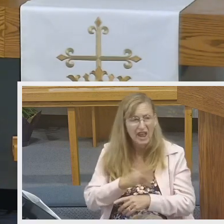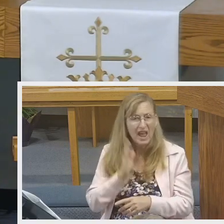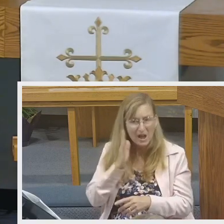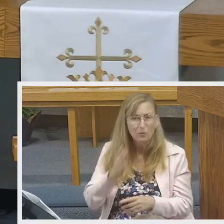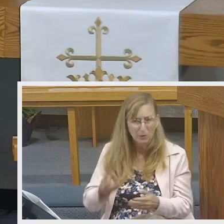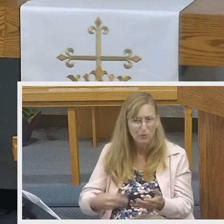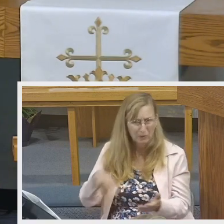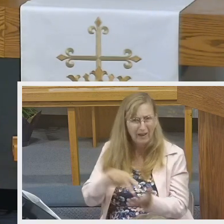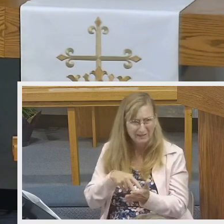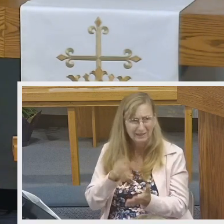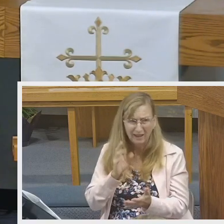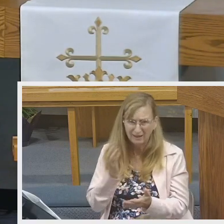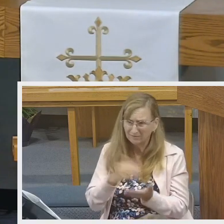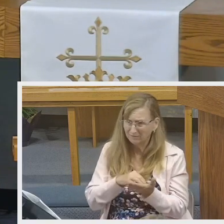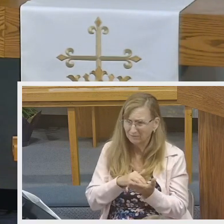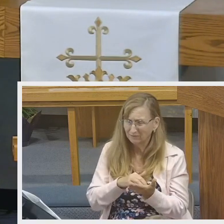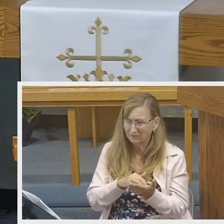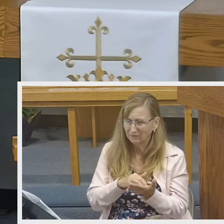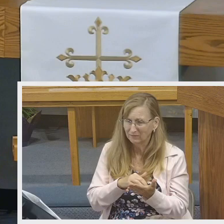again.